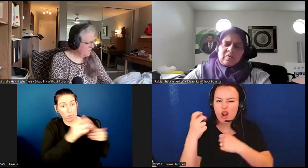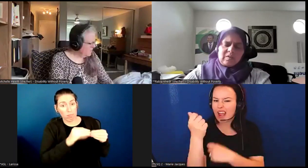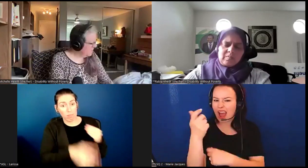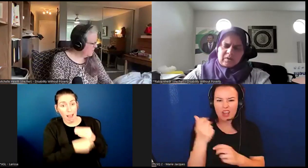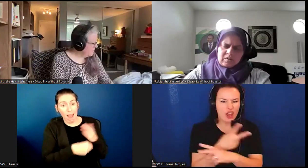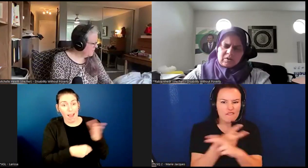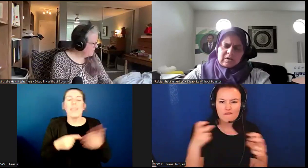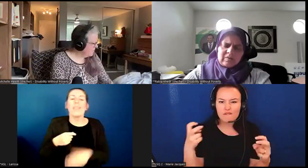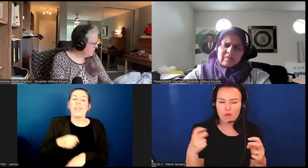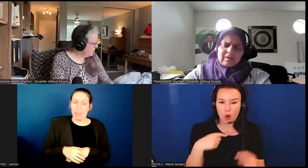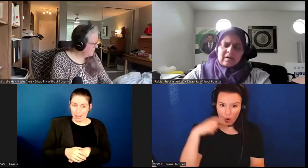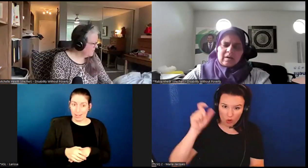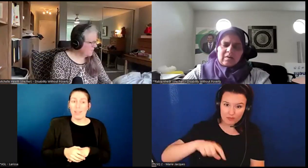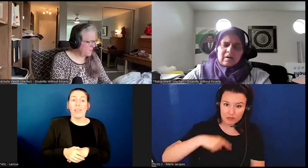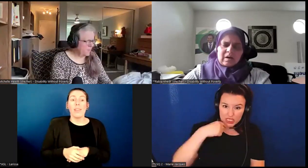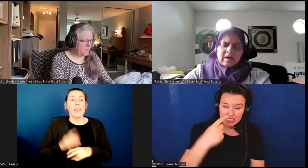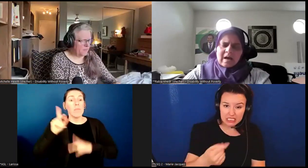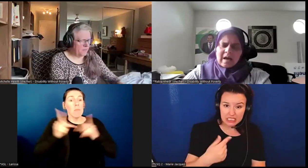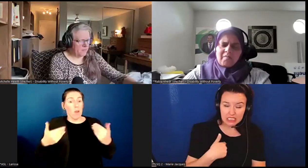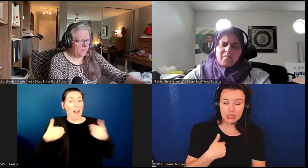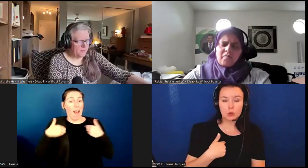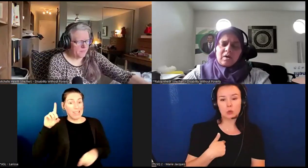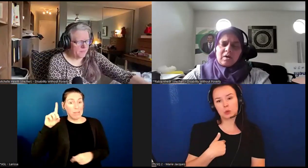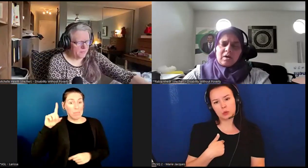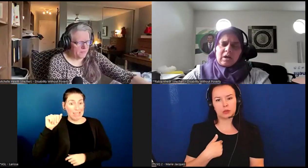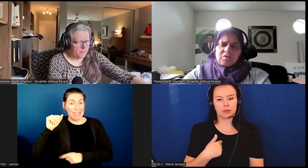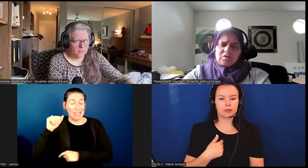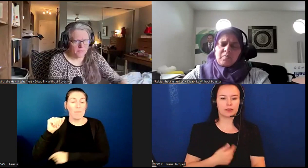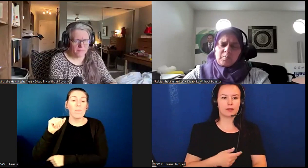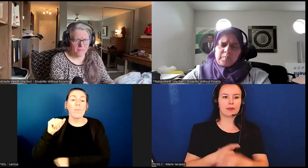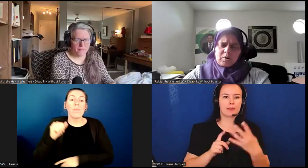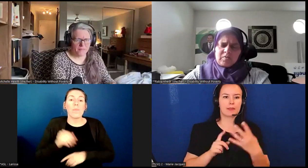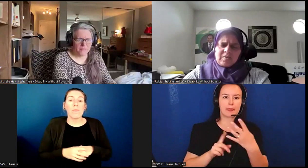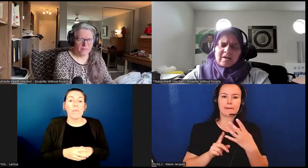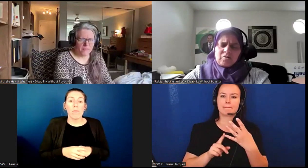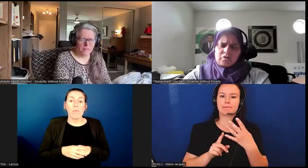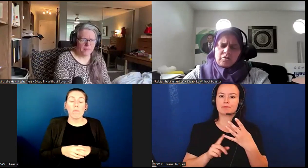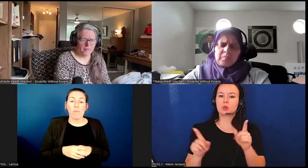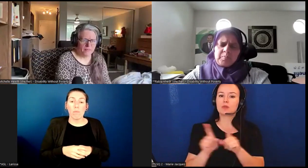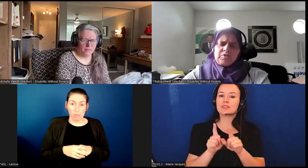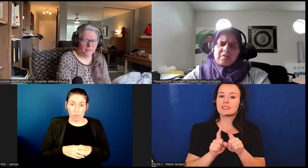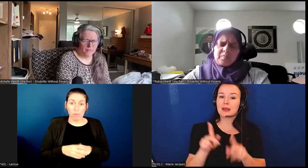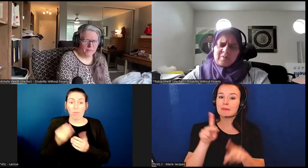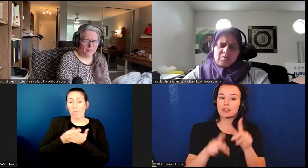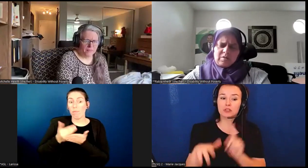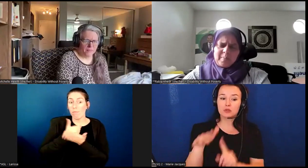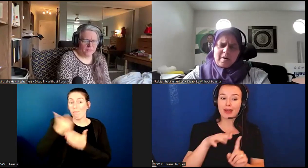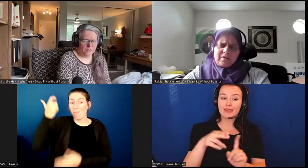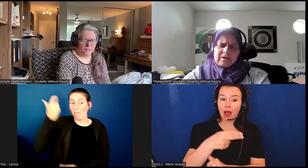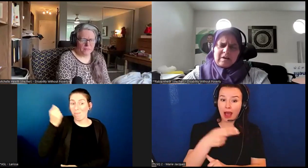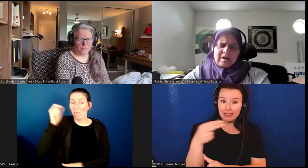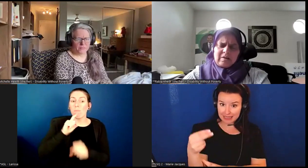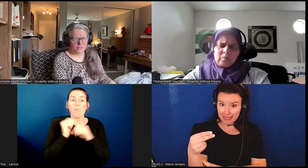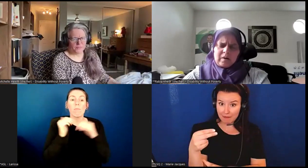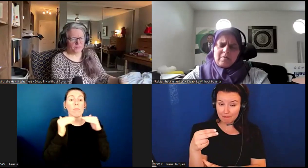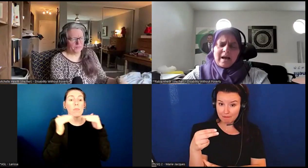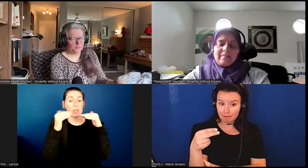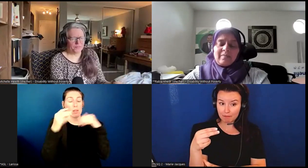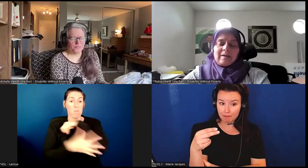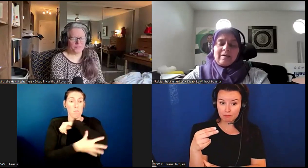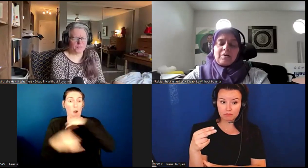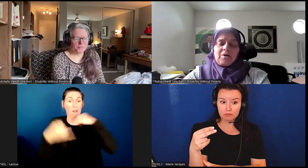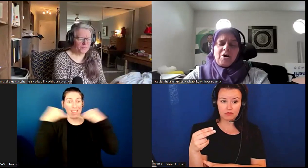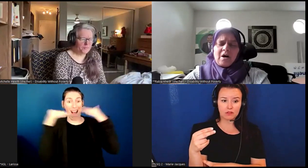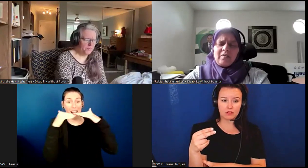People with disabilities have income supports that are 30% below the poverty line,